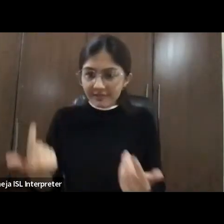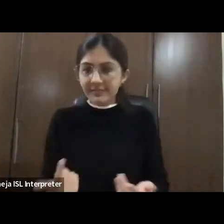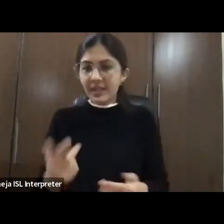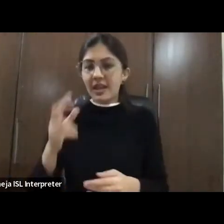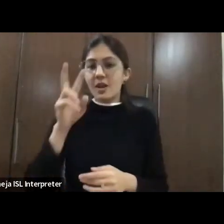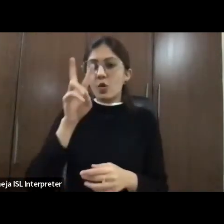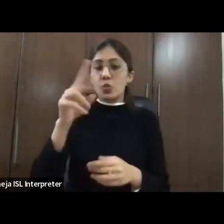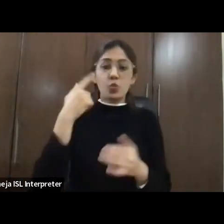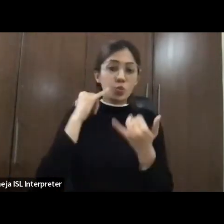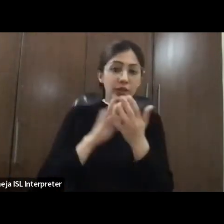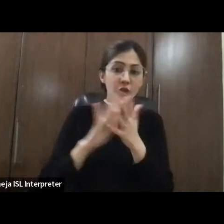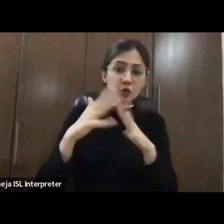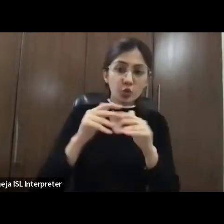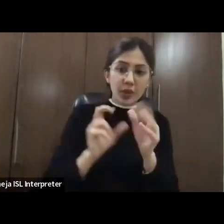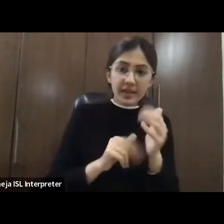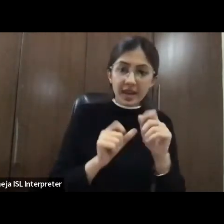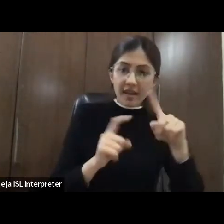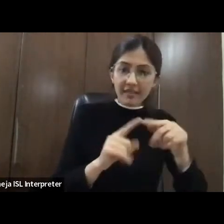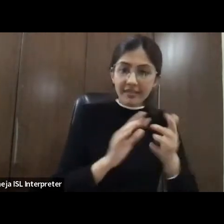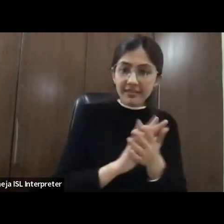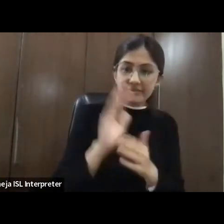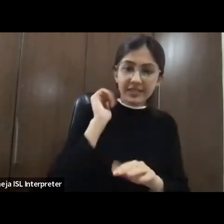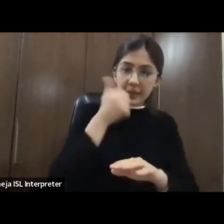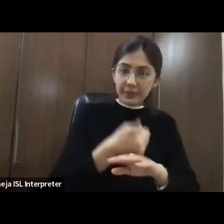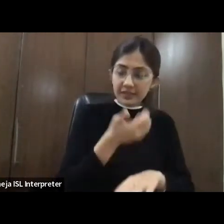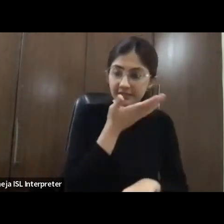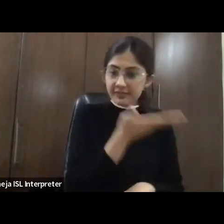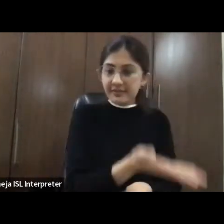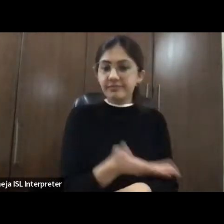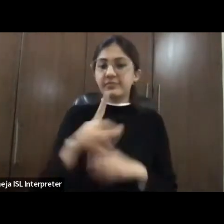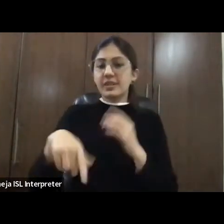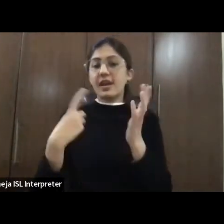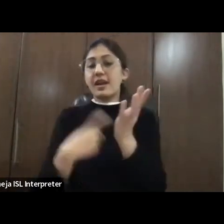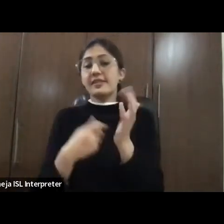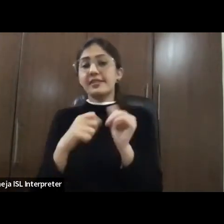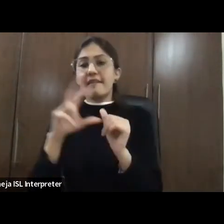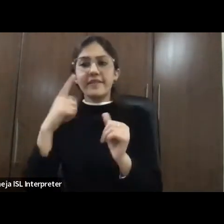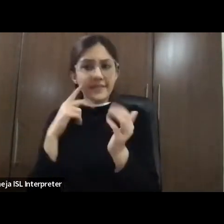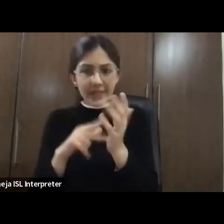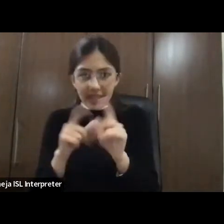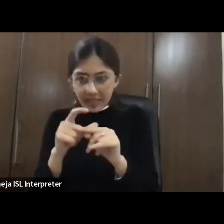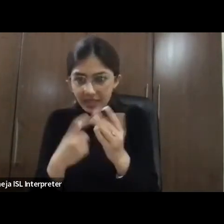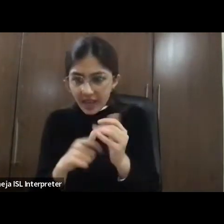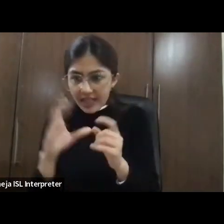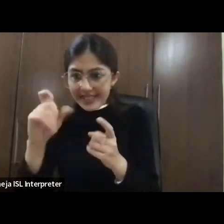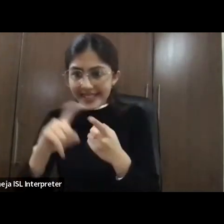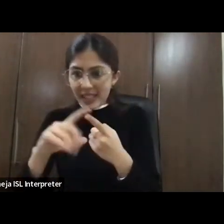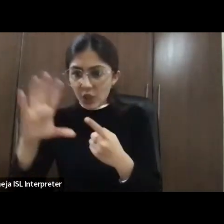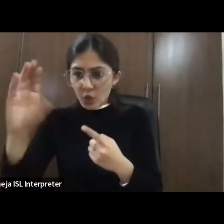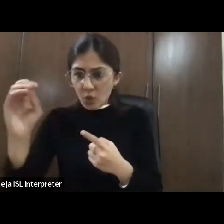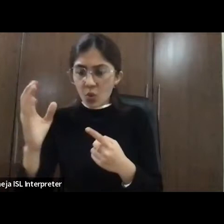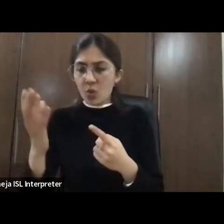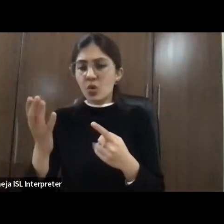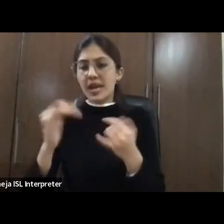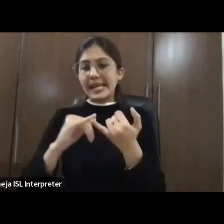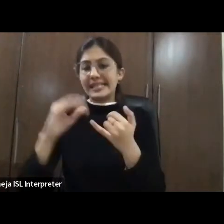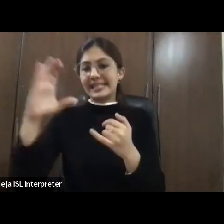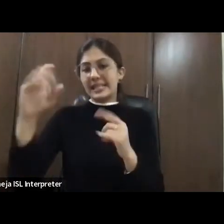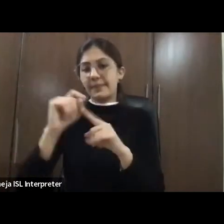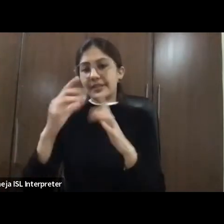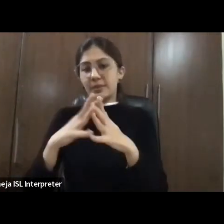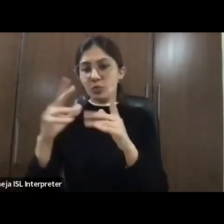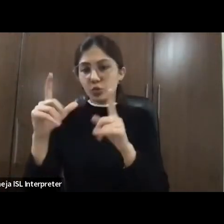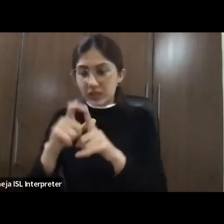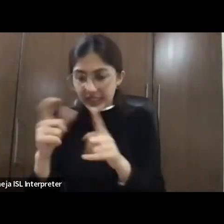Vishwanath, Chairperson of Ajivika Trust. Mr. Ravindra Singh, the CEO of SCPWD. And Mr.